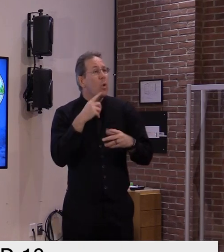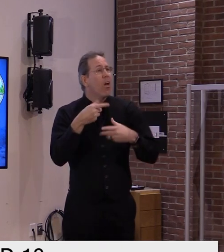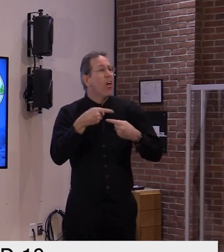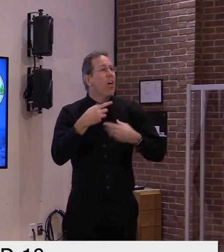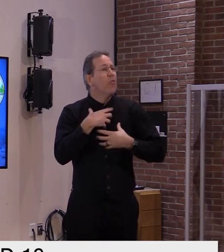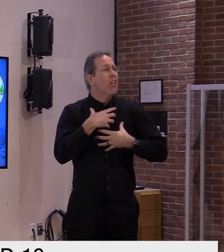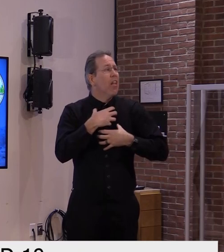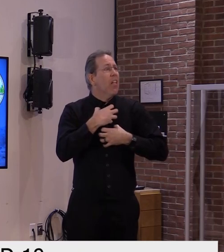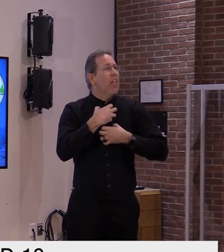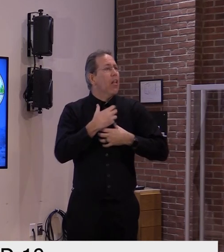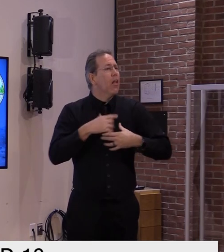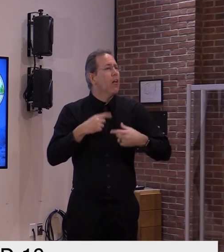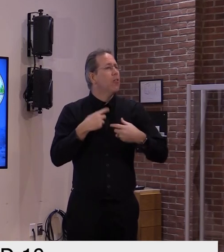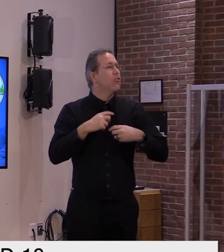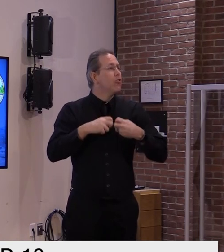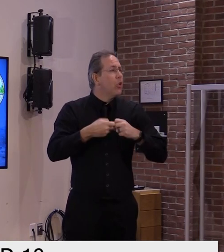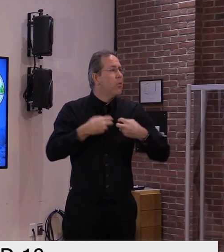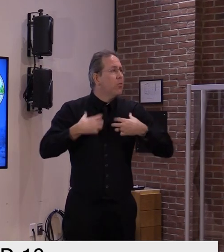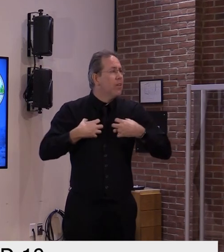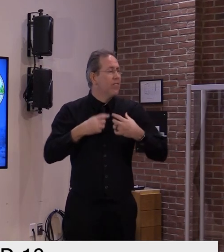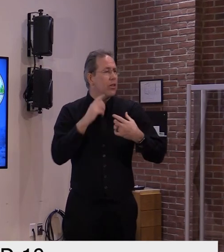for anything.